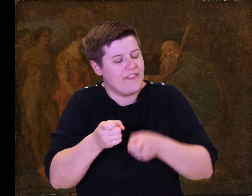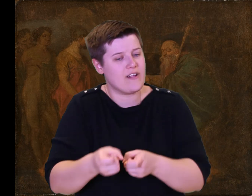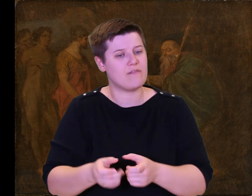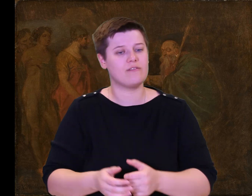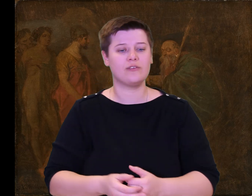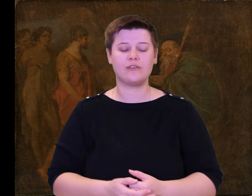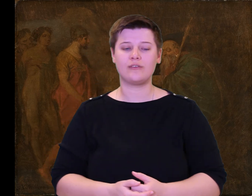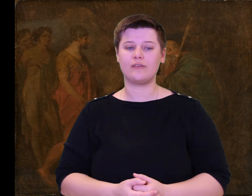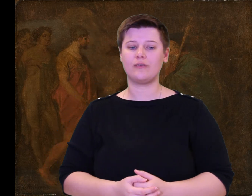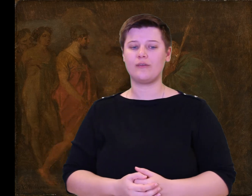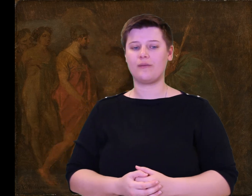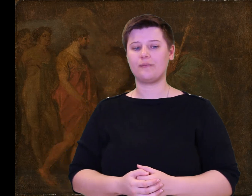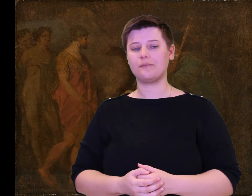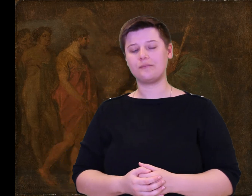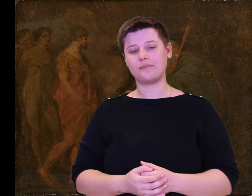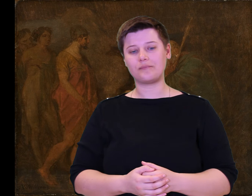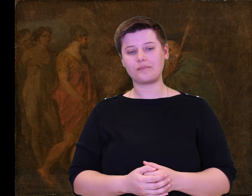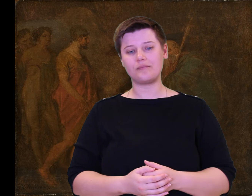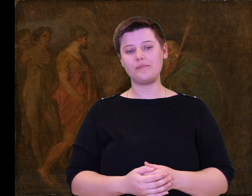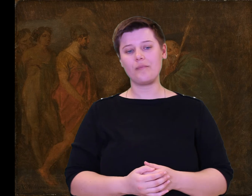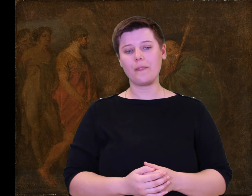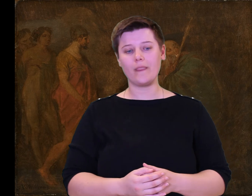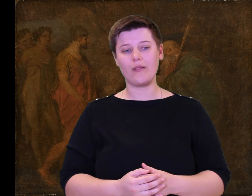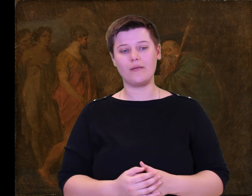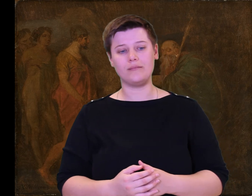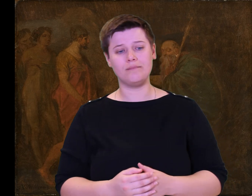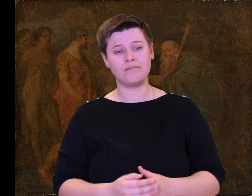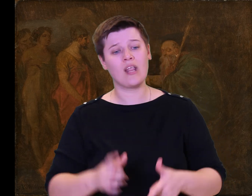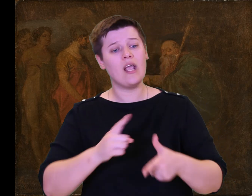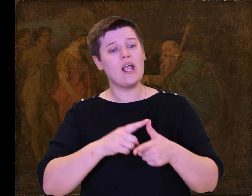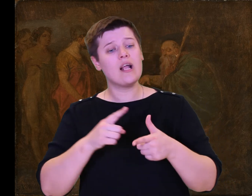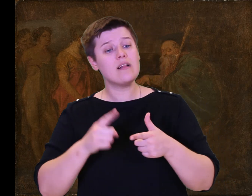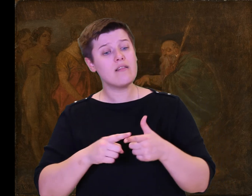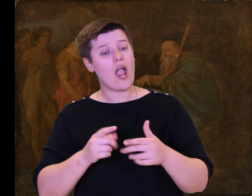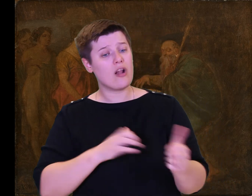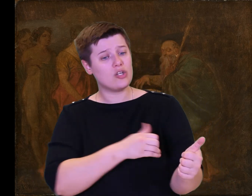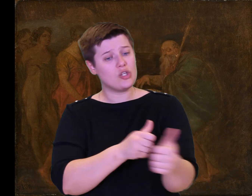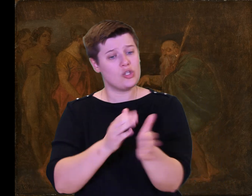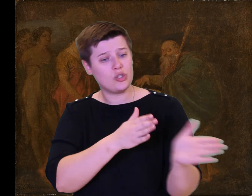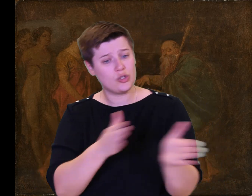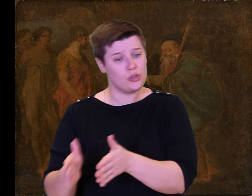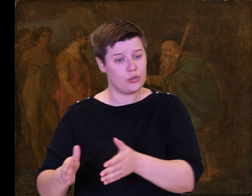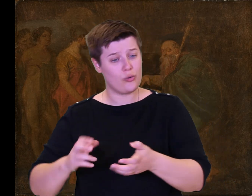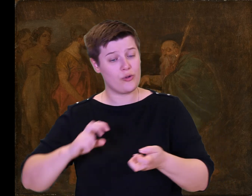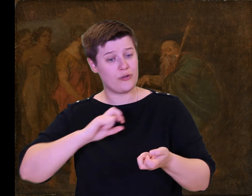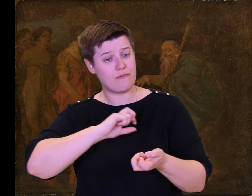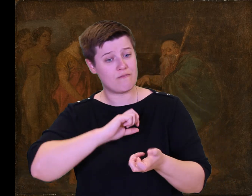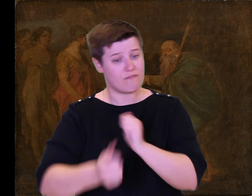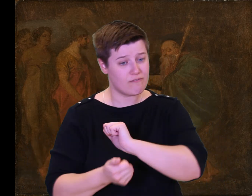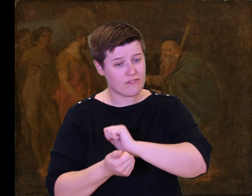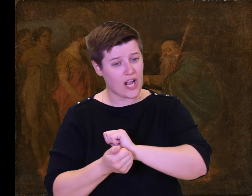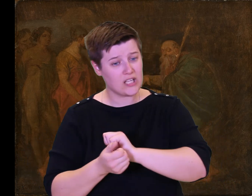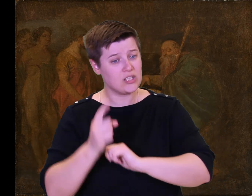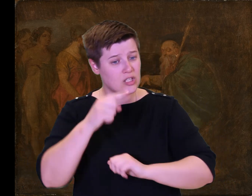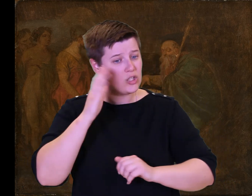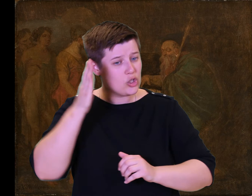There you will find grazing cows and fine fat sheep, belonging to the god who sees and hears